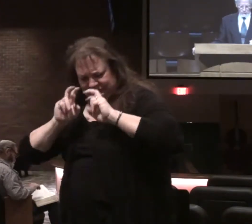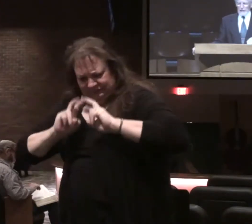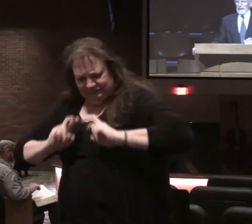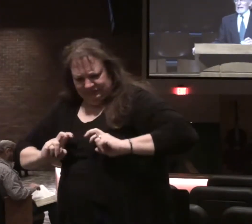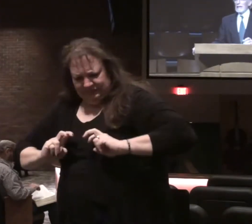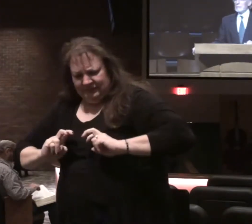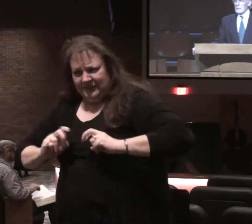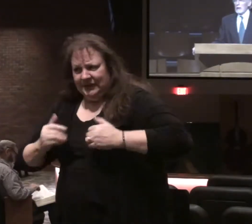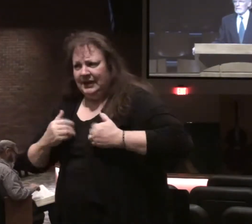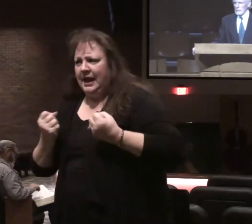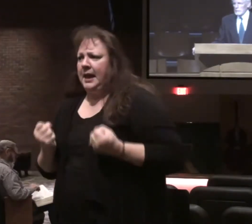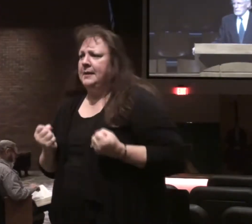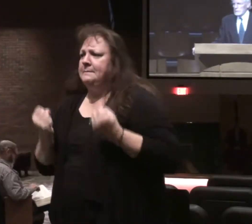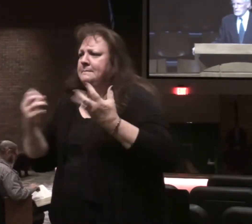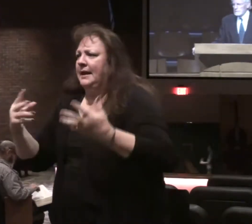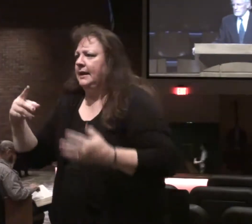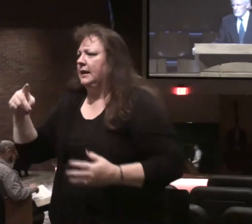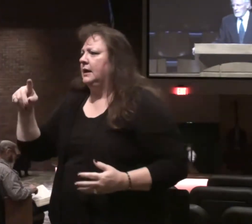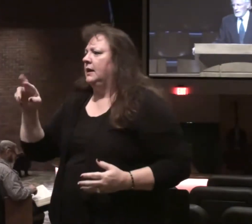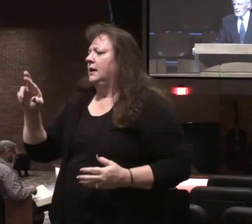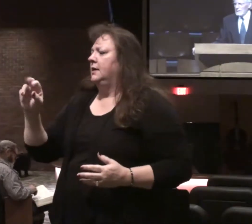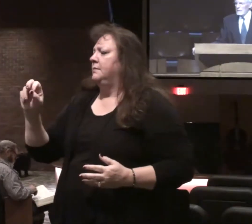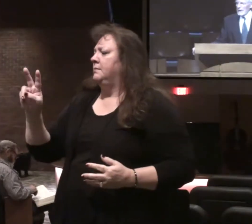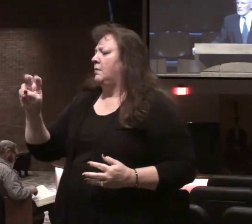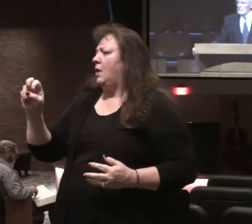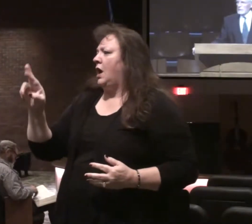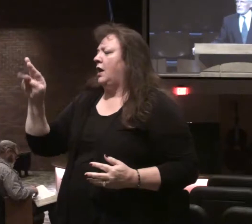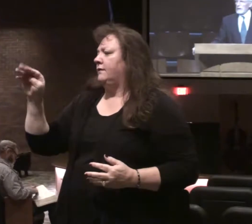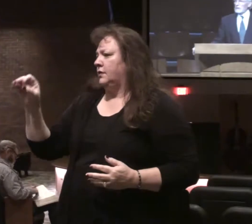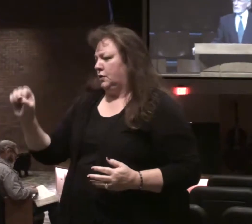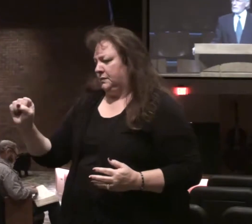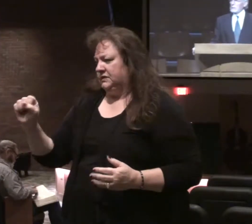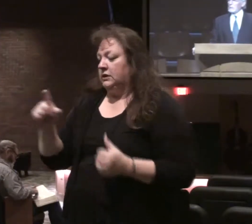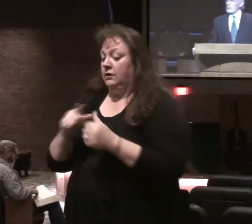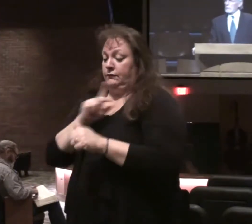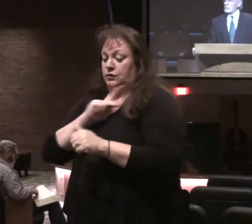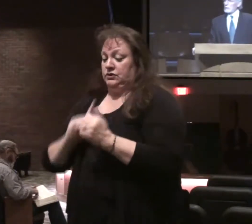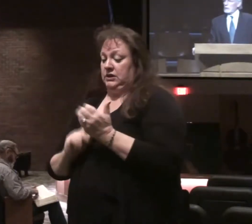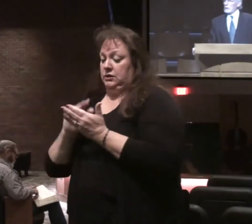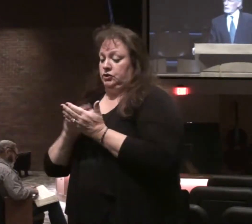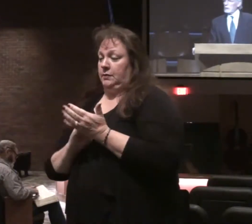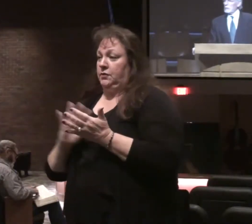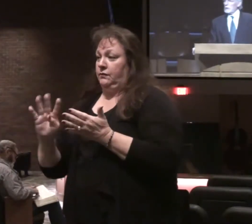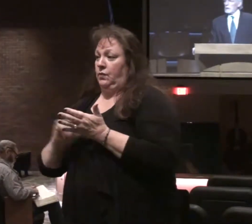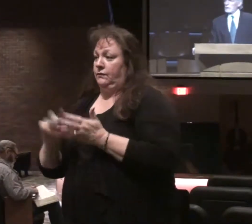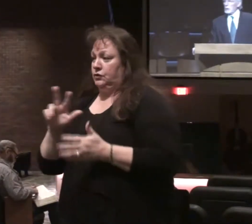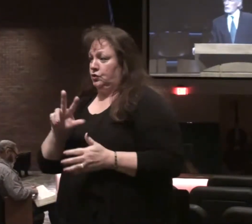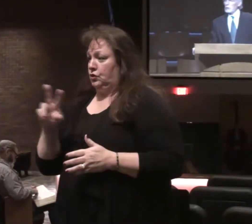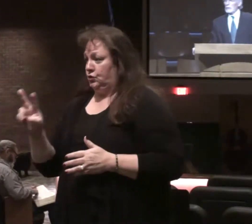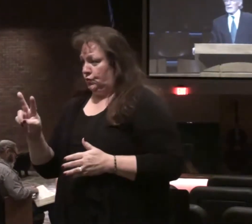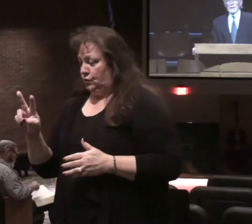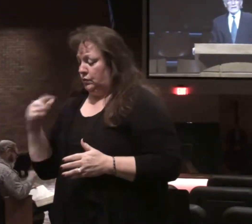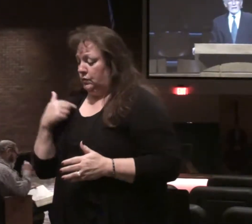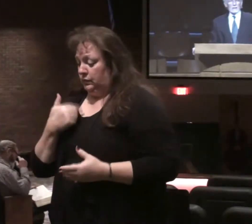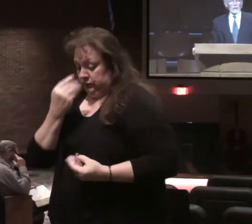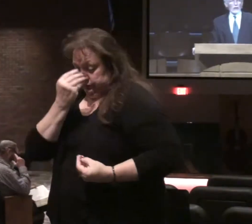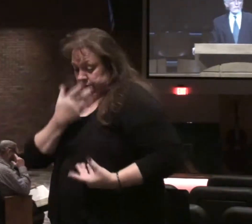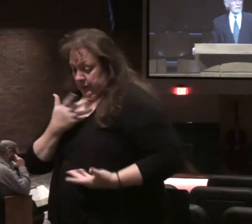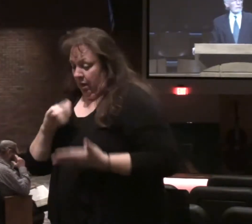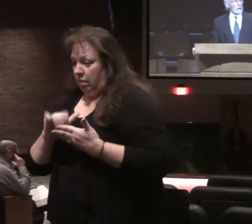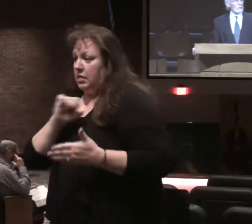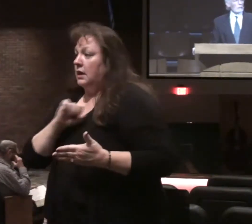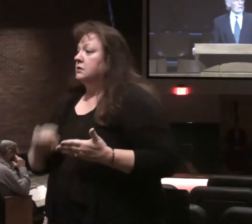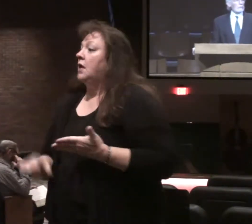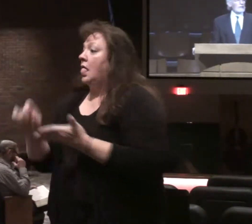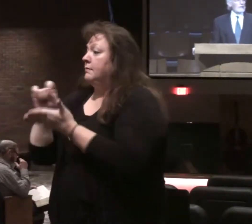arranged many proverbs. In fact, in 1 Kings chapter 4, verse 32, we are told that